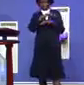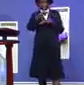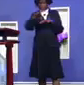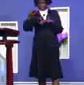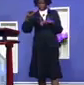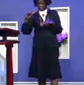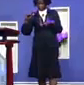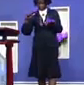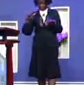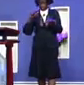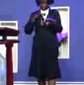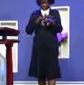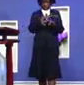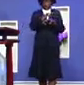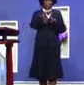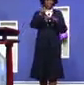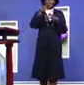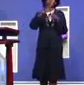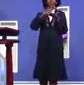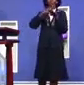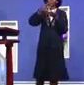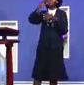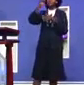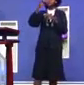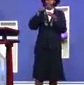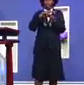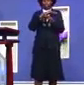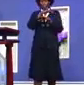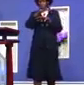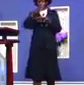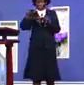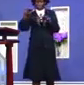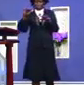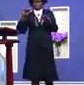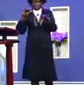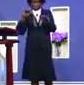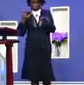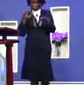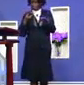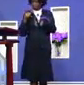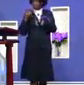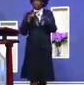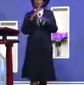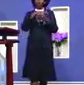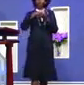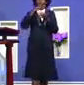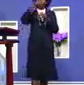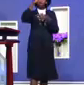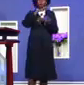moyo mamira mamira moyo mamira